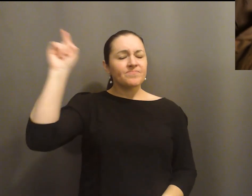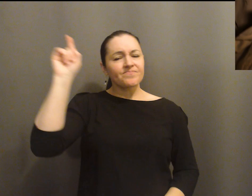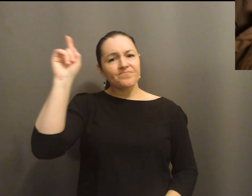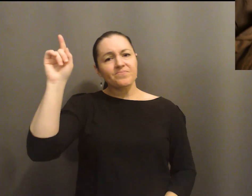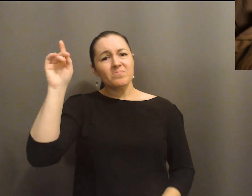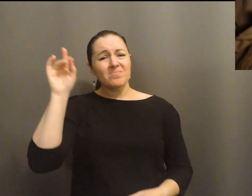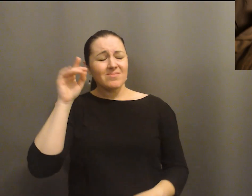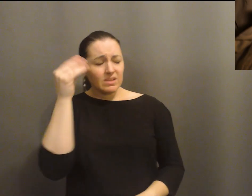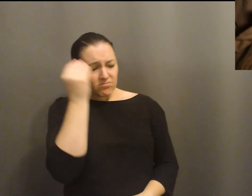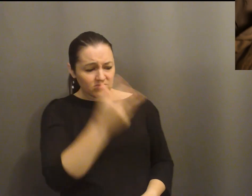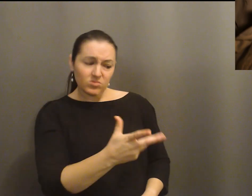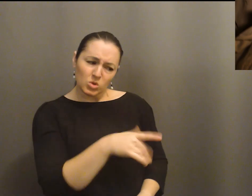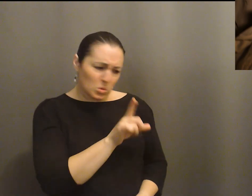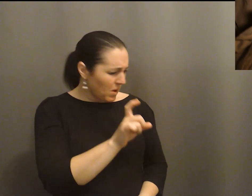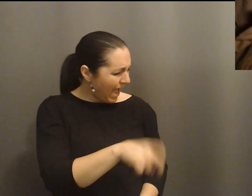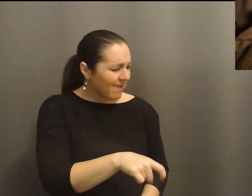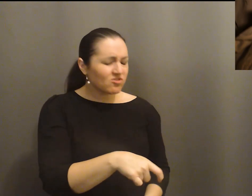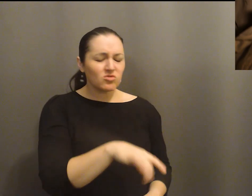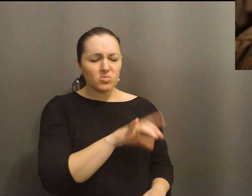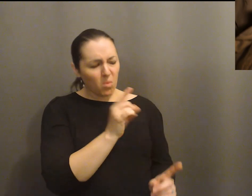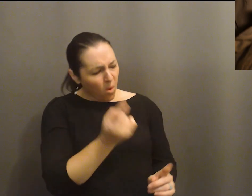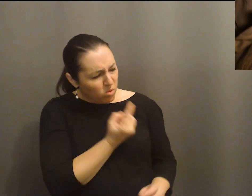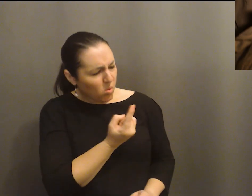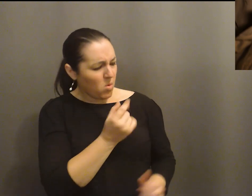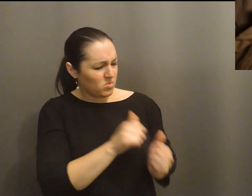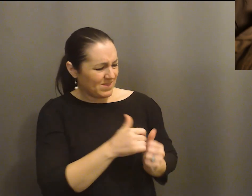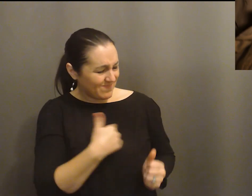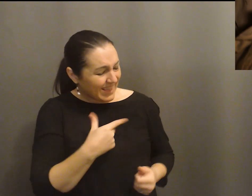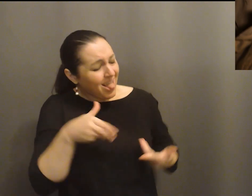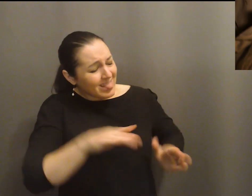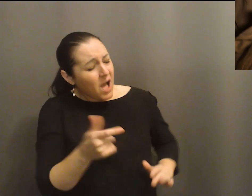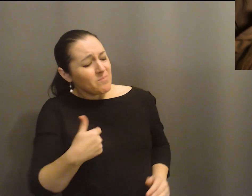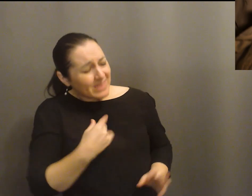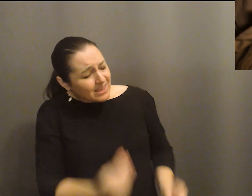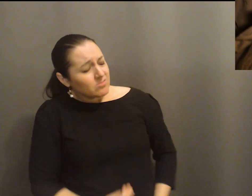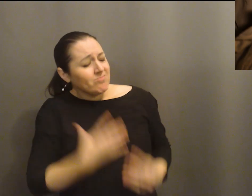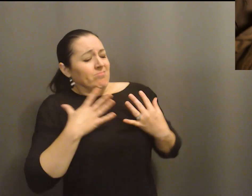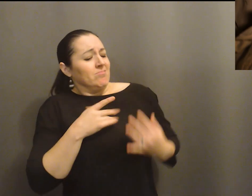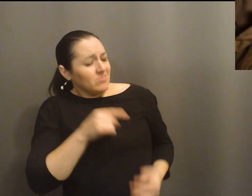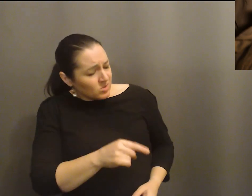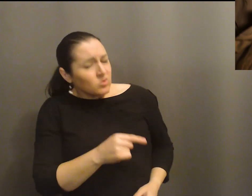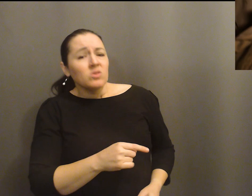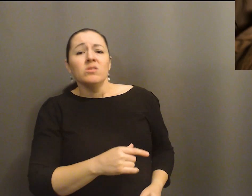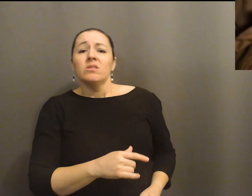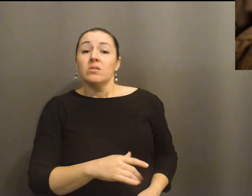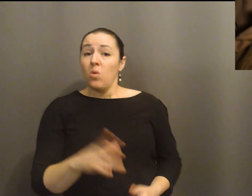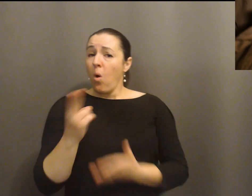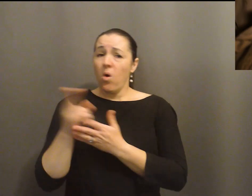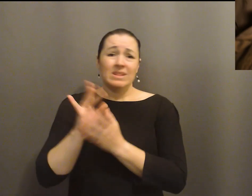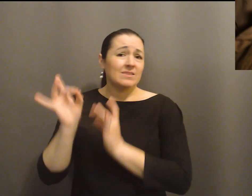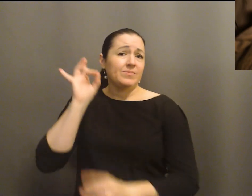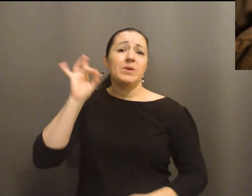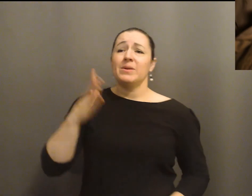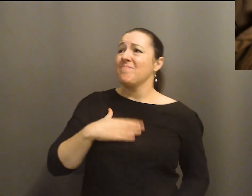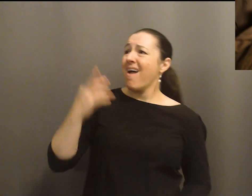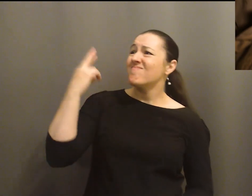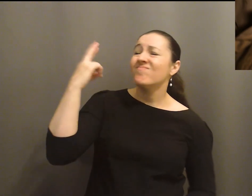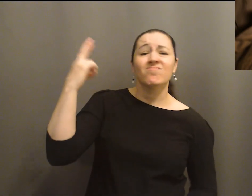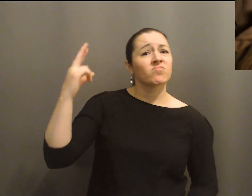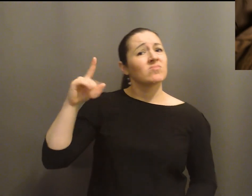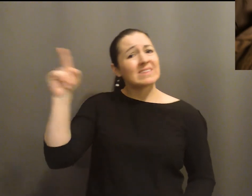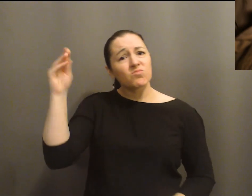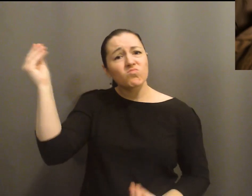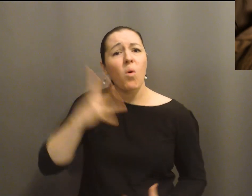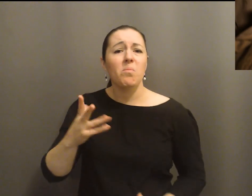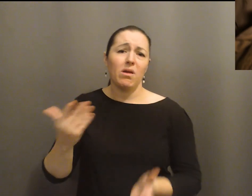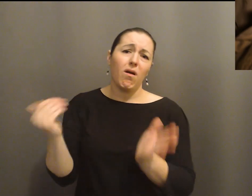away You have to find more time To get alone with me And let me refresh you And let me The Holy Spirit told me My closest friend Who dwells